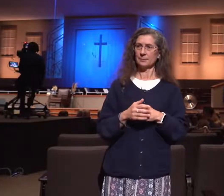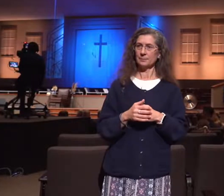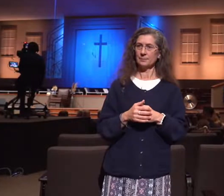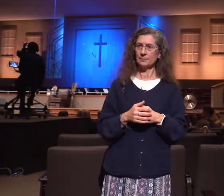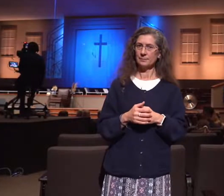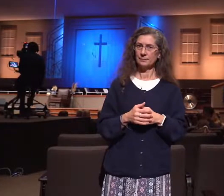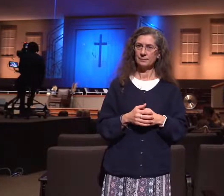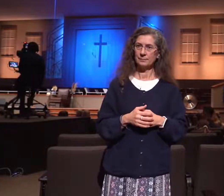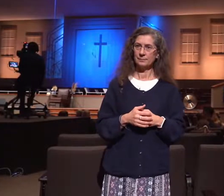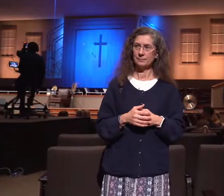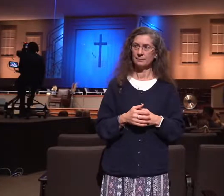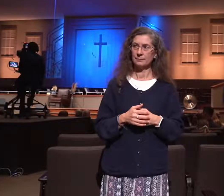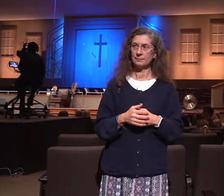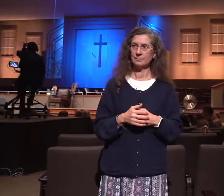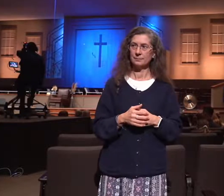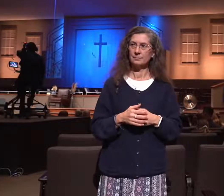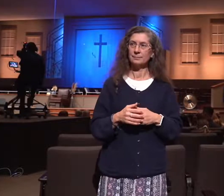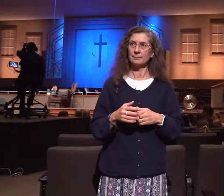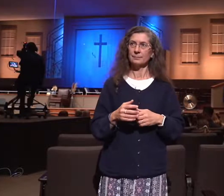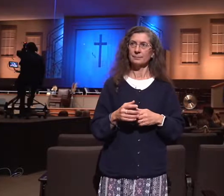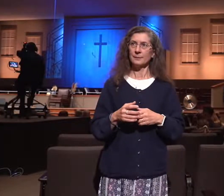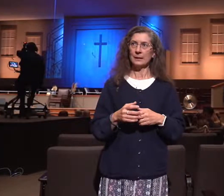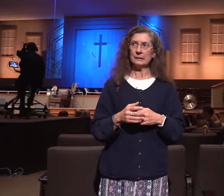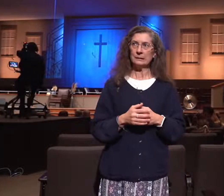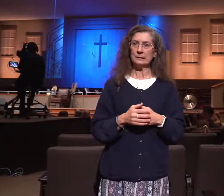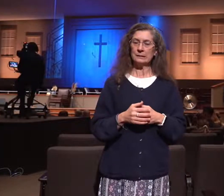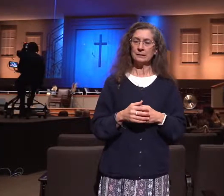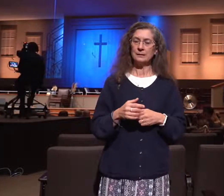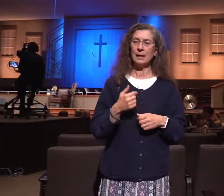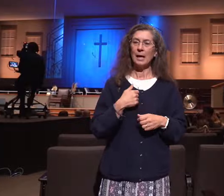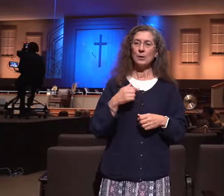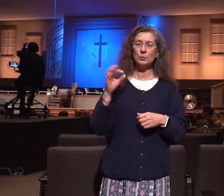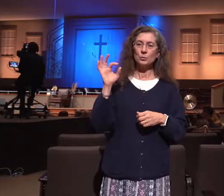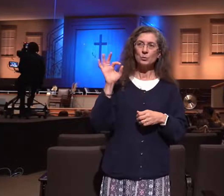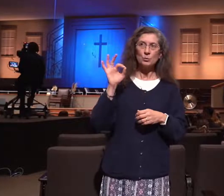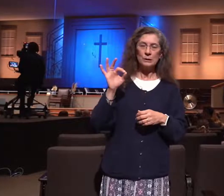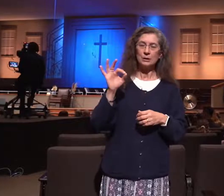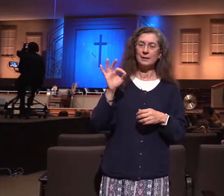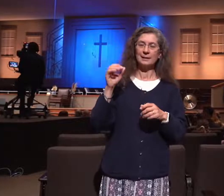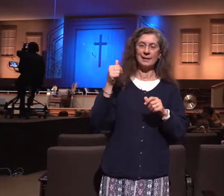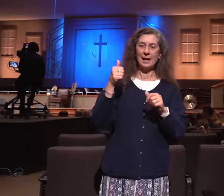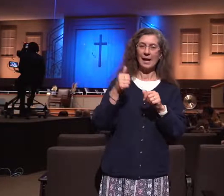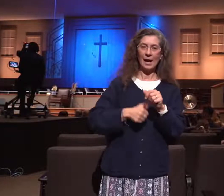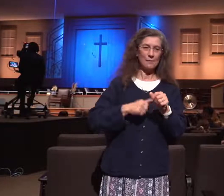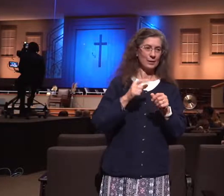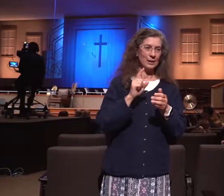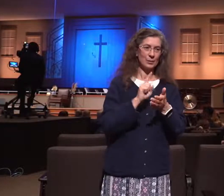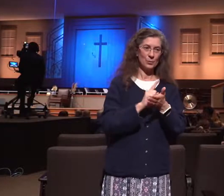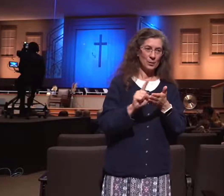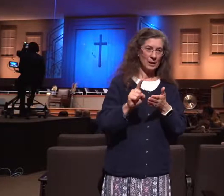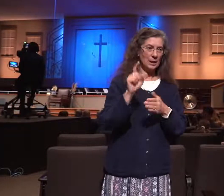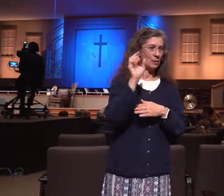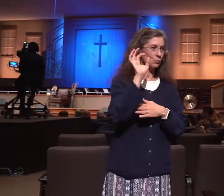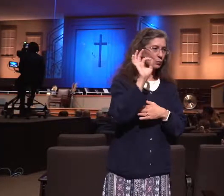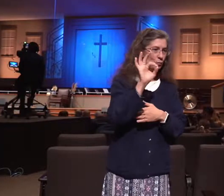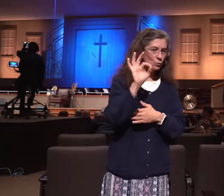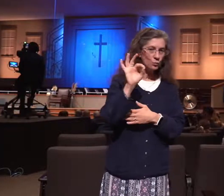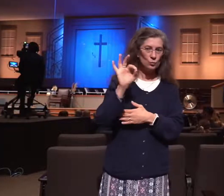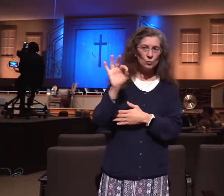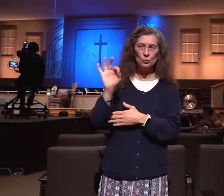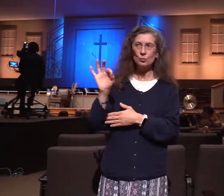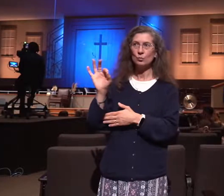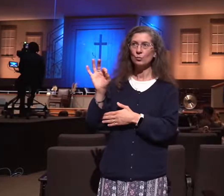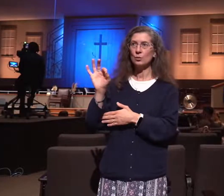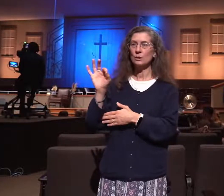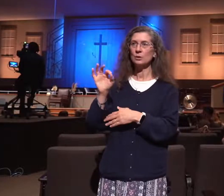$2,500,000. And I was preaching out every week. Every week I'd preach somewhere, you know,